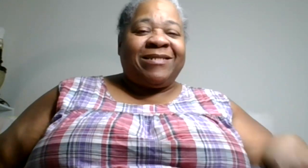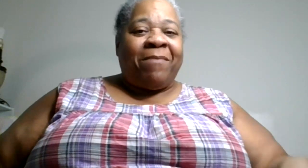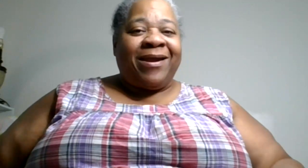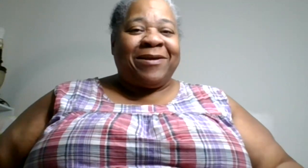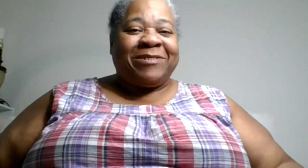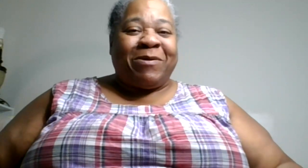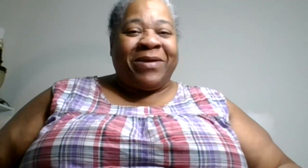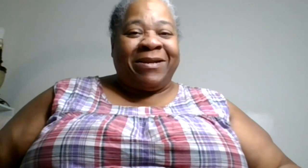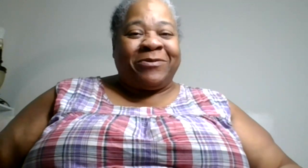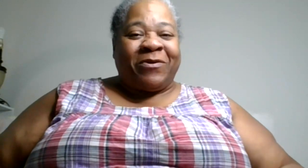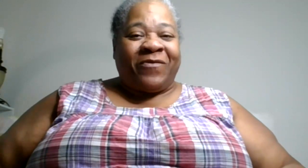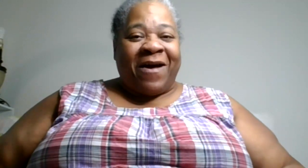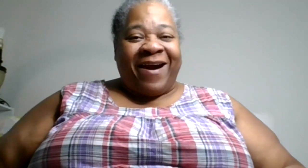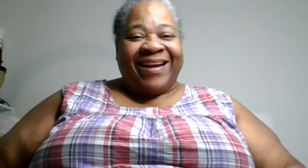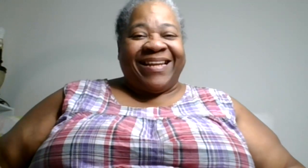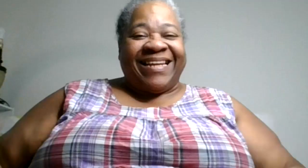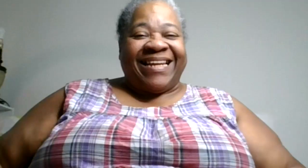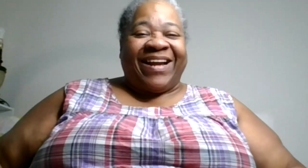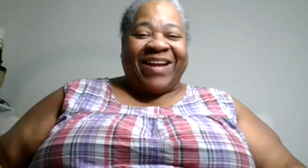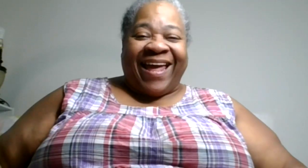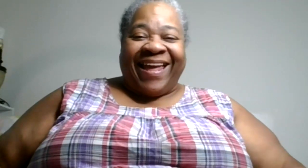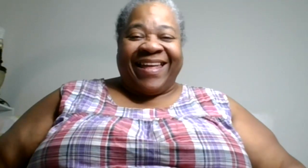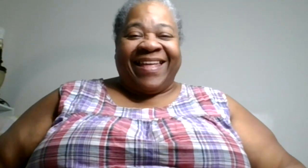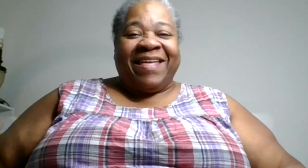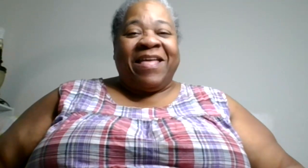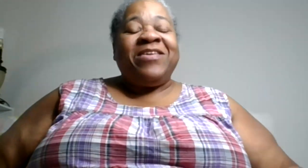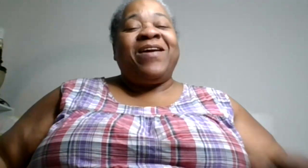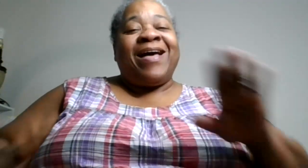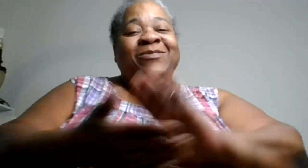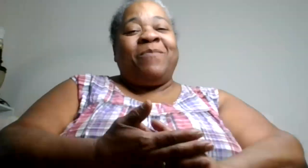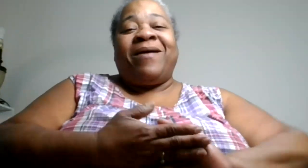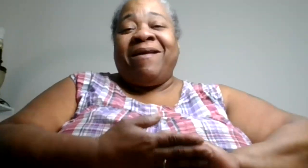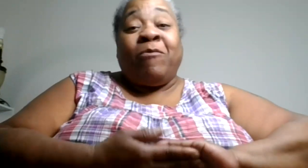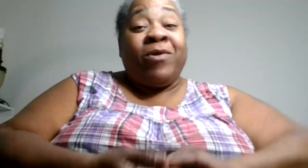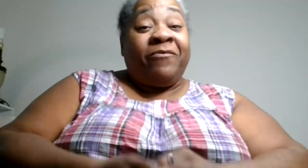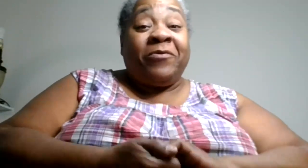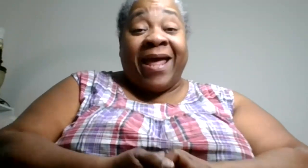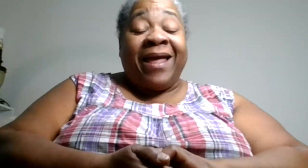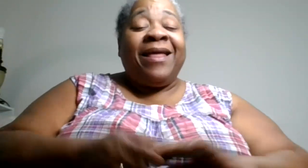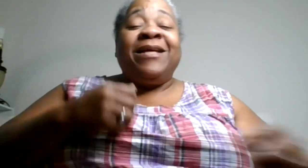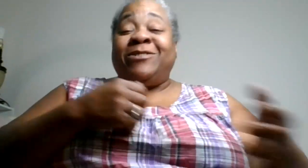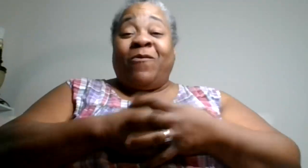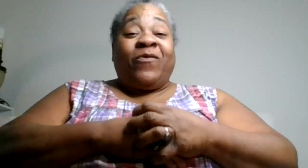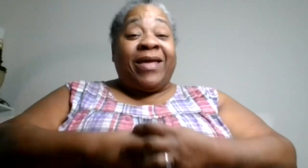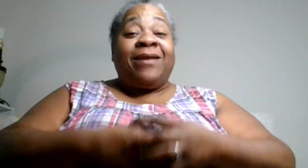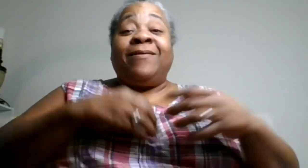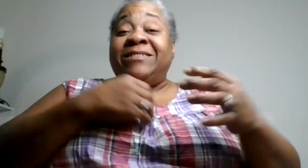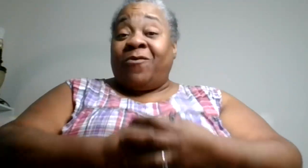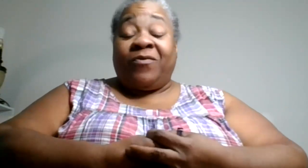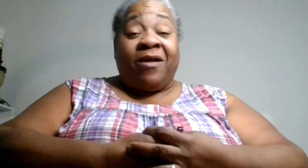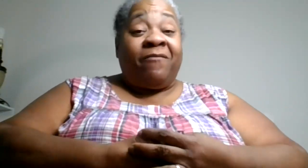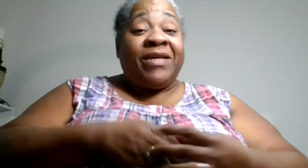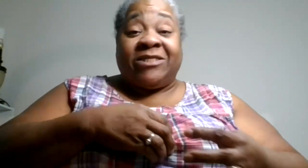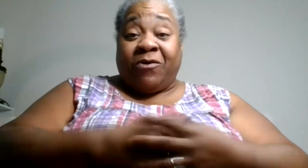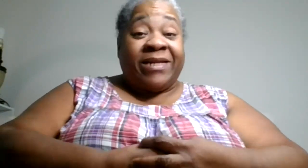somebody else what we know so far. Okay? You guys go about and have a wonderful day. Don't forget, self-love is the greatest